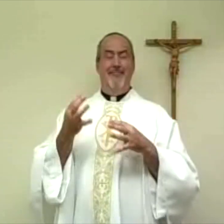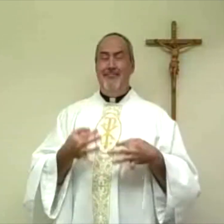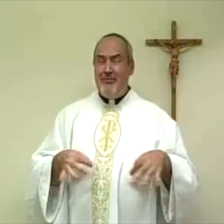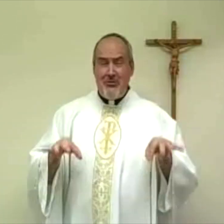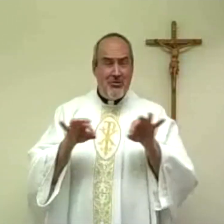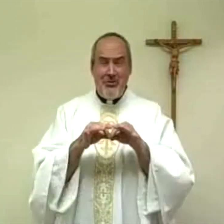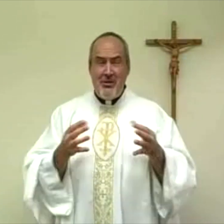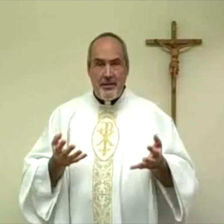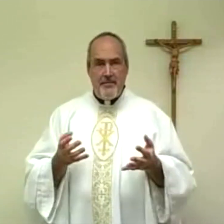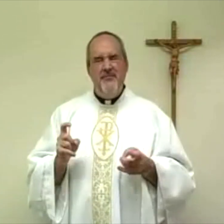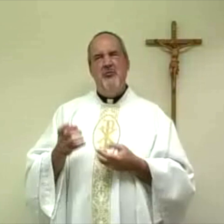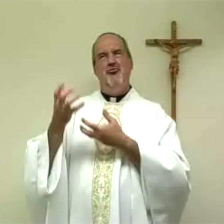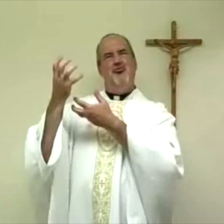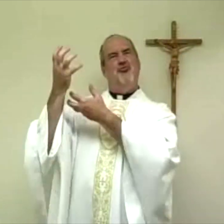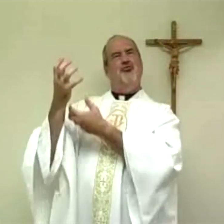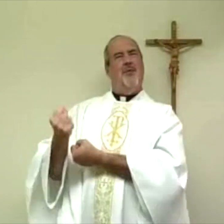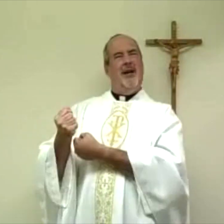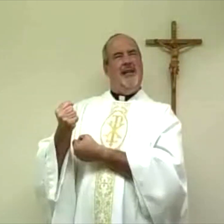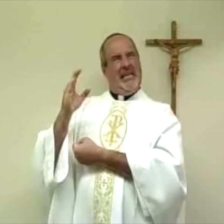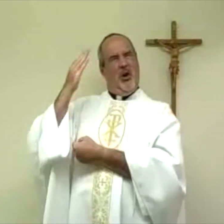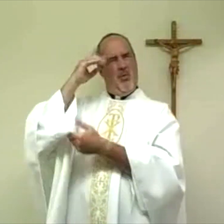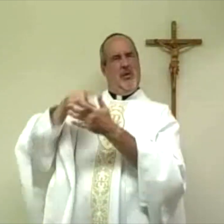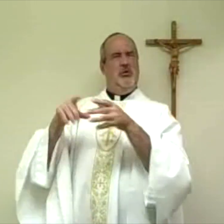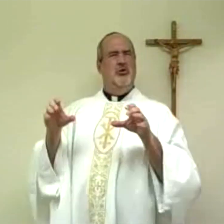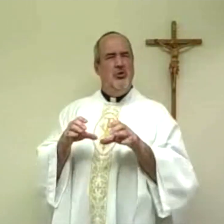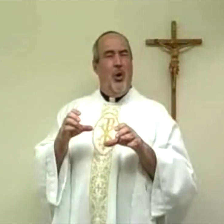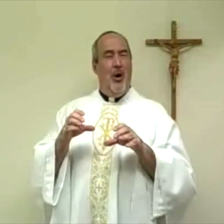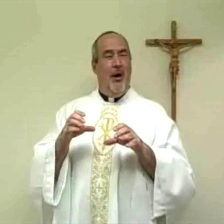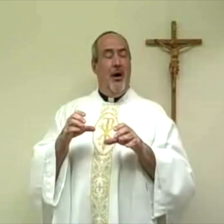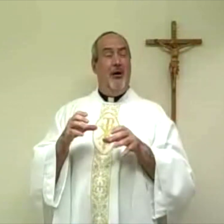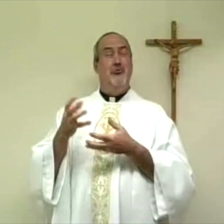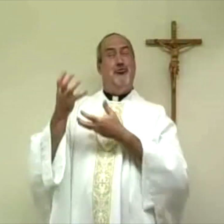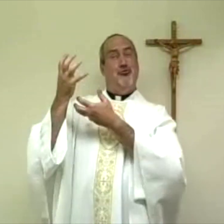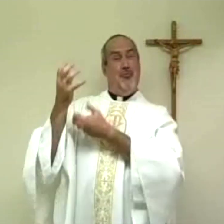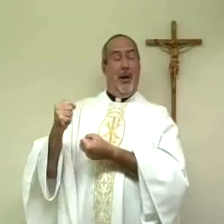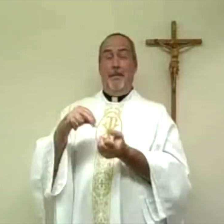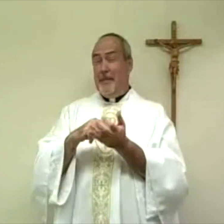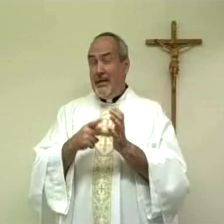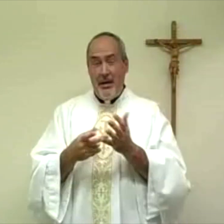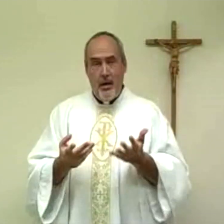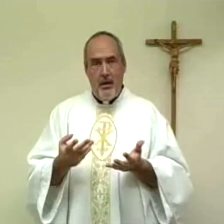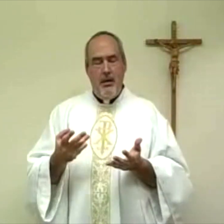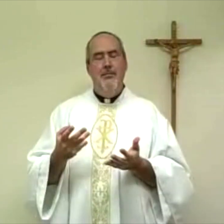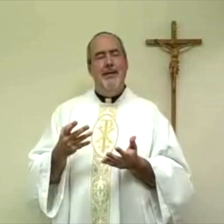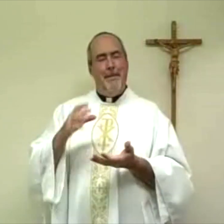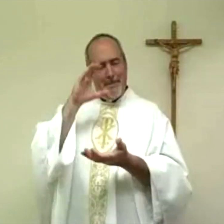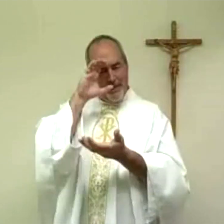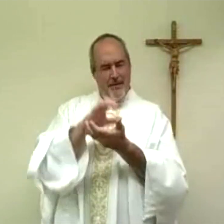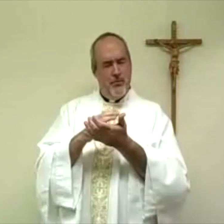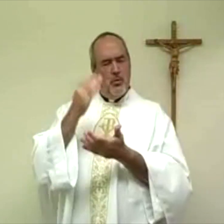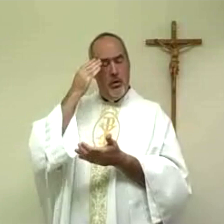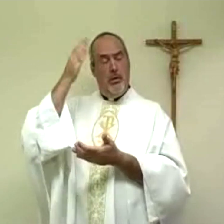make plans and things get messed up, but we have to trust that God knows what He is doing. And trusting Him